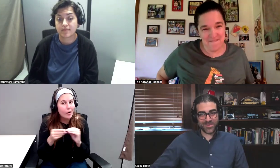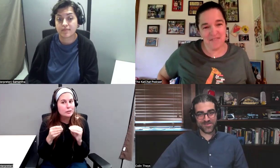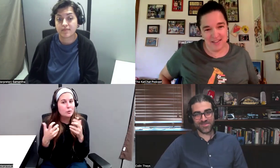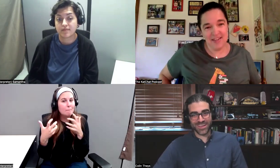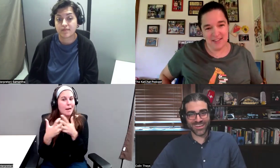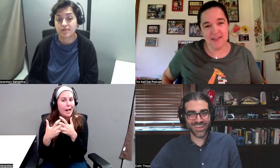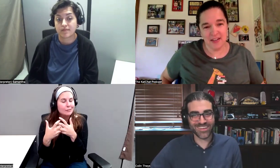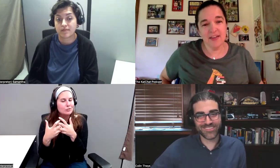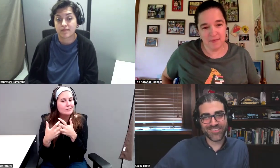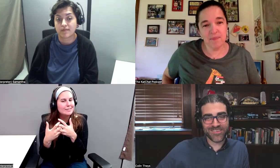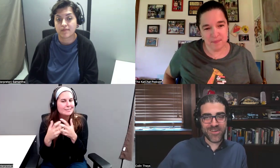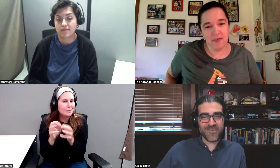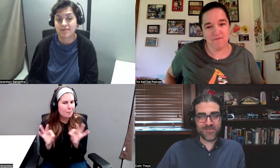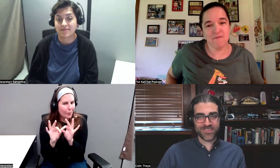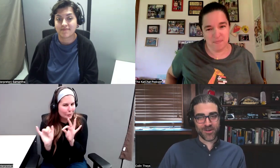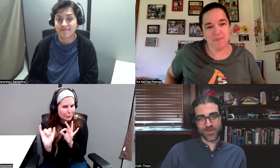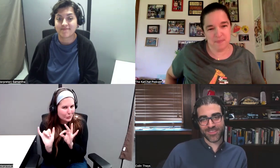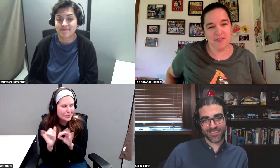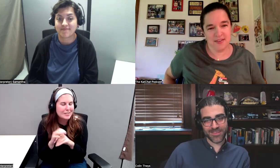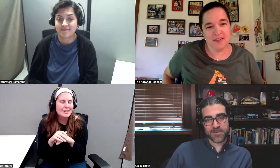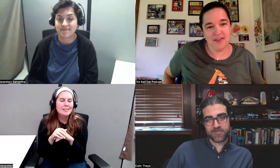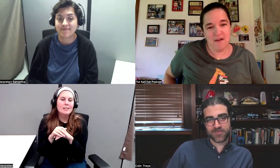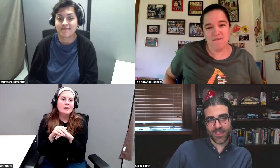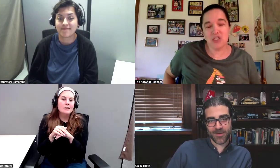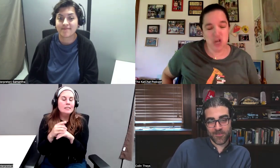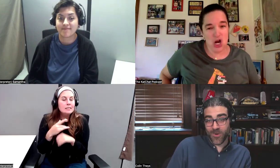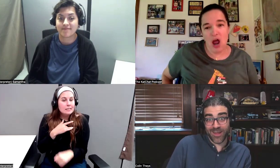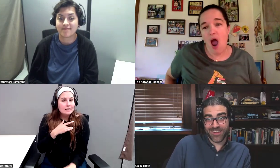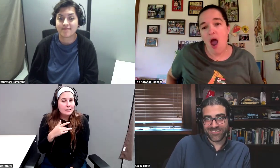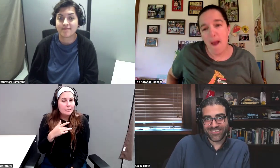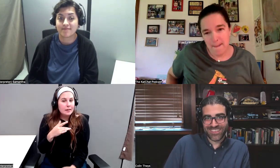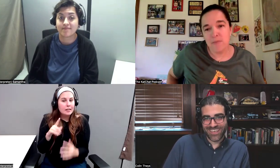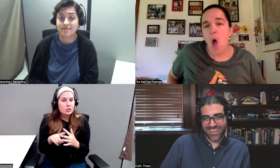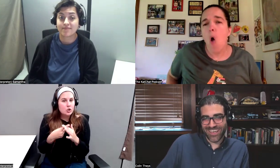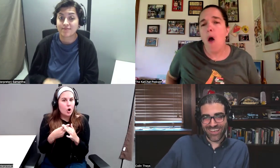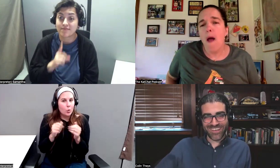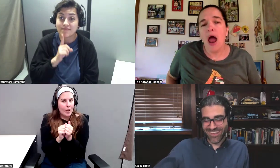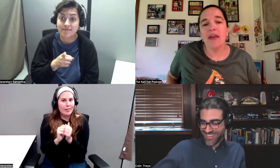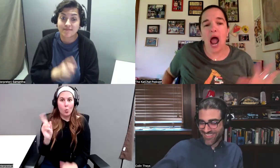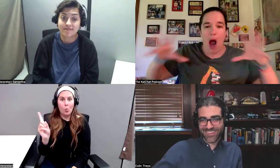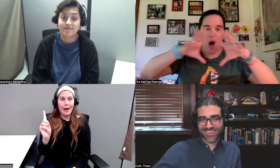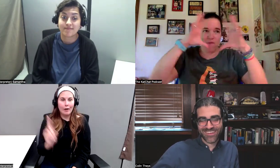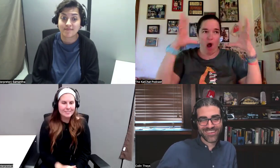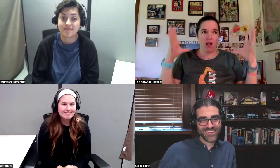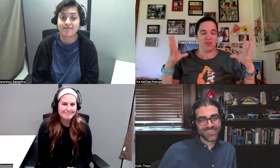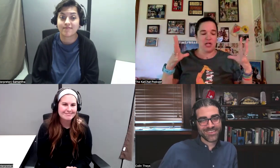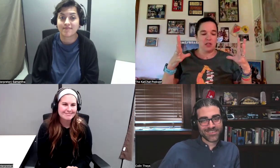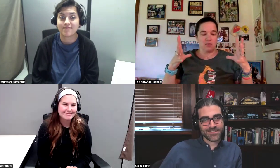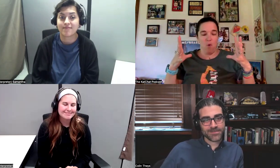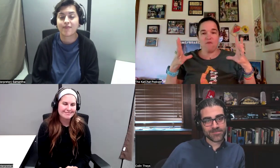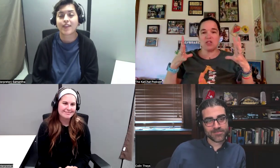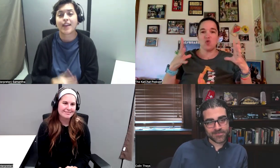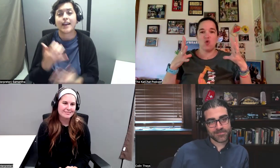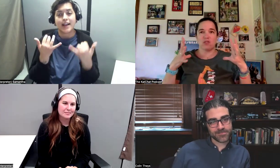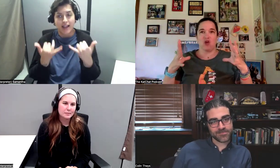step too, but often we start with For sure. where. Now, out of all of